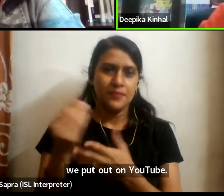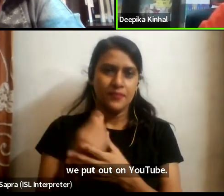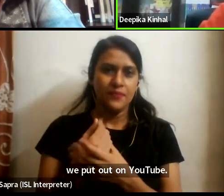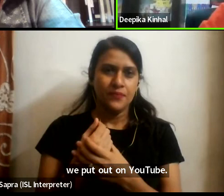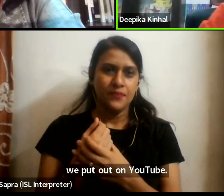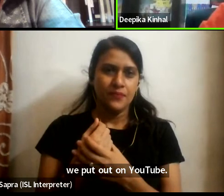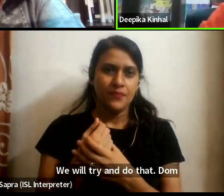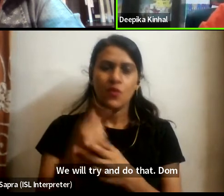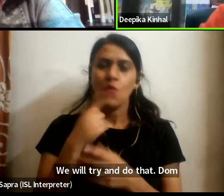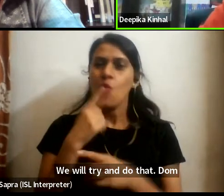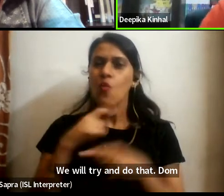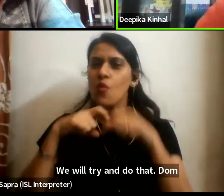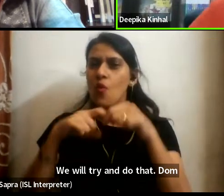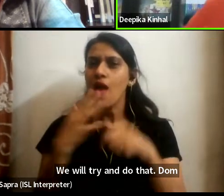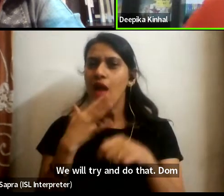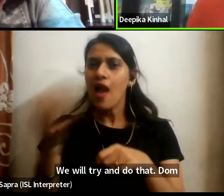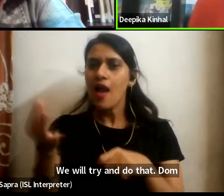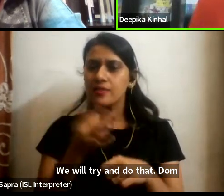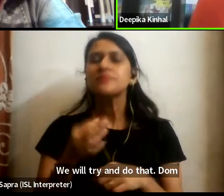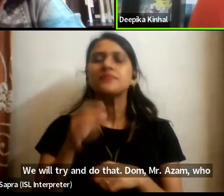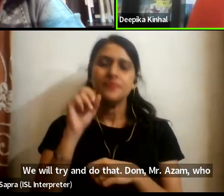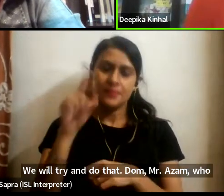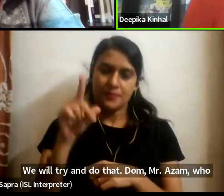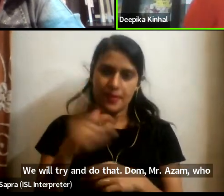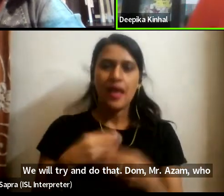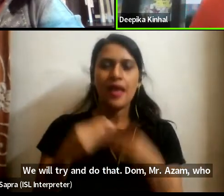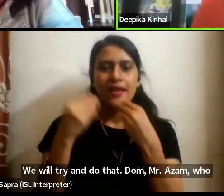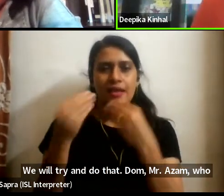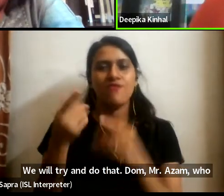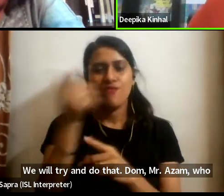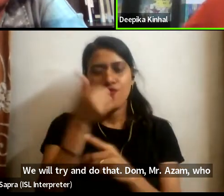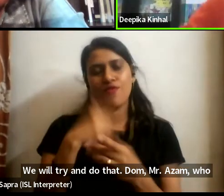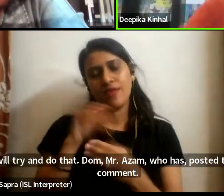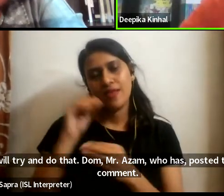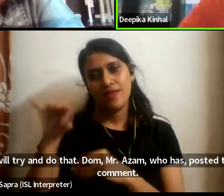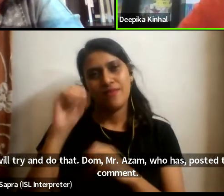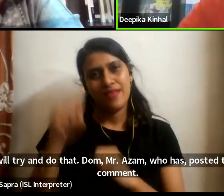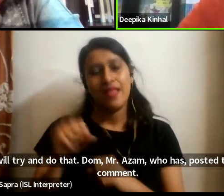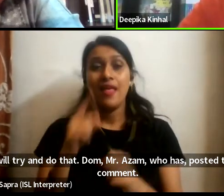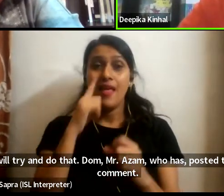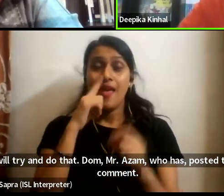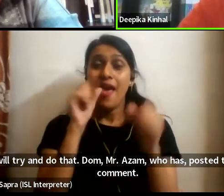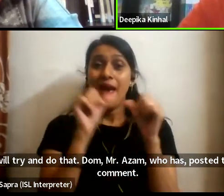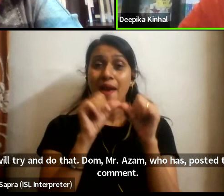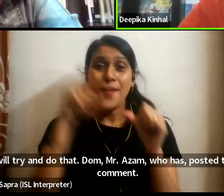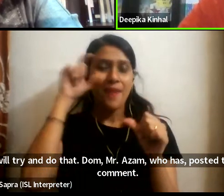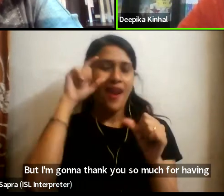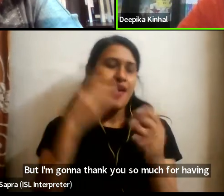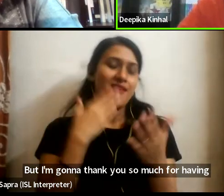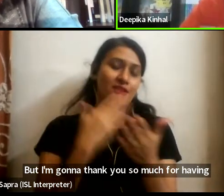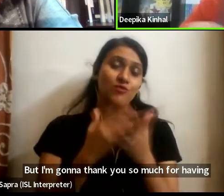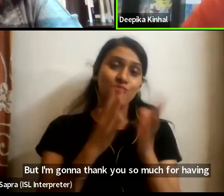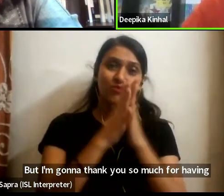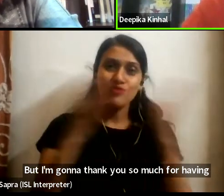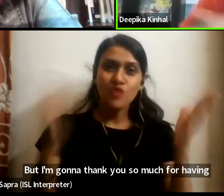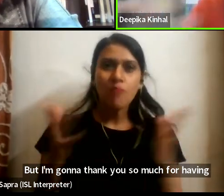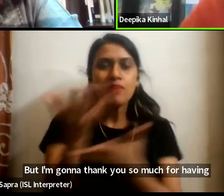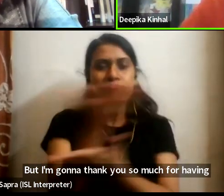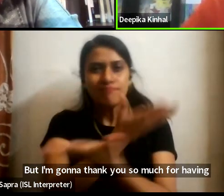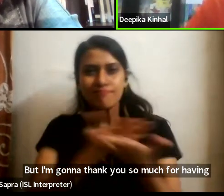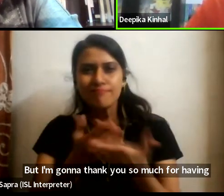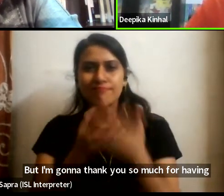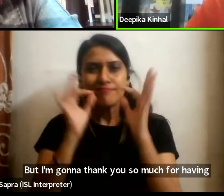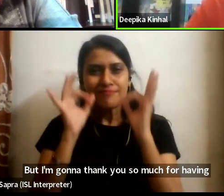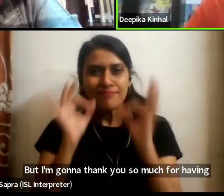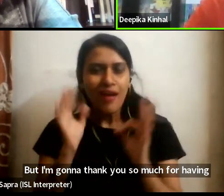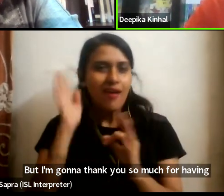who has posted this comment. But Aparna, thank you so much for having this discussion, giving